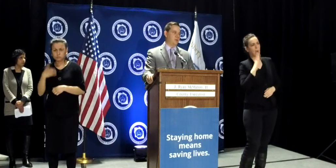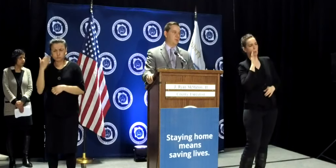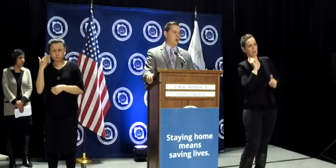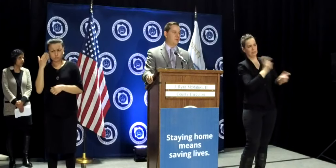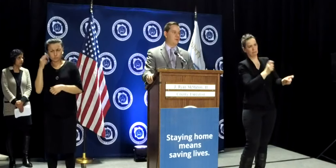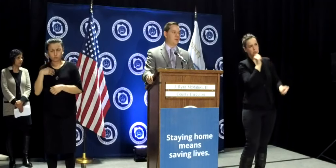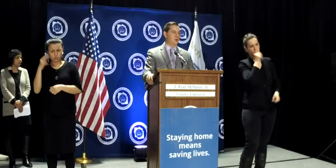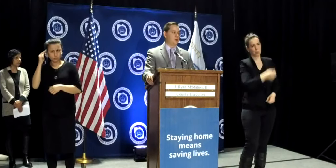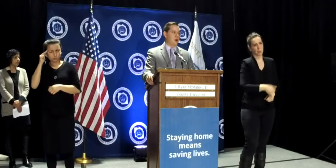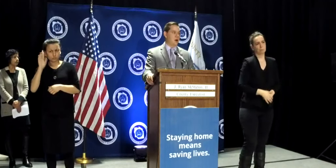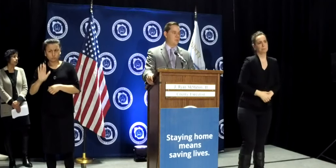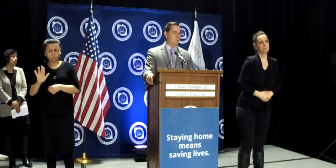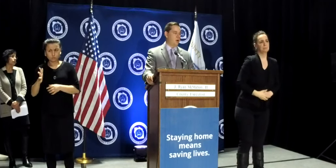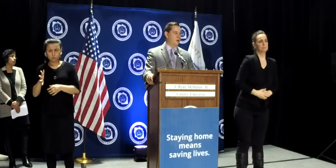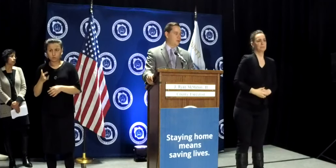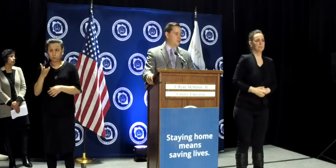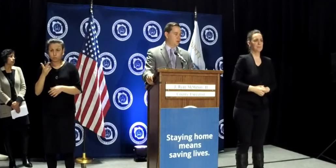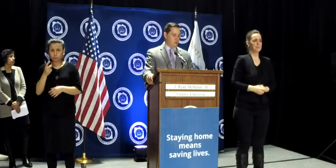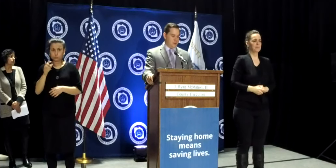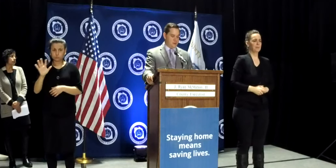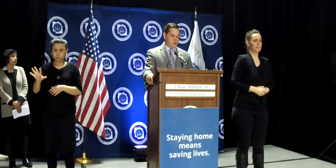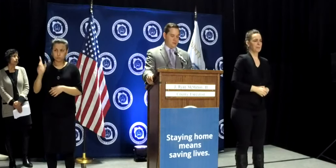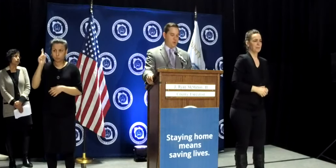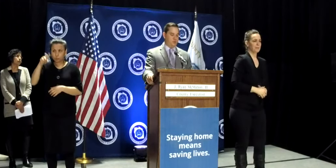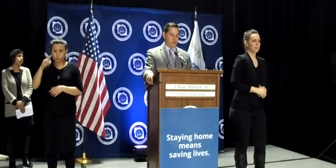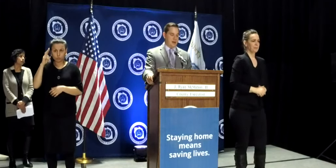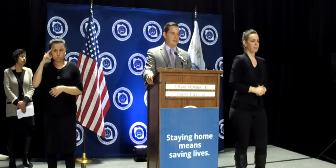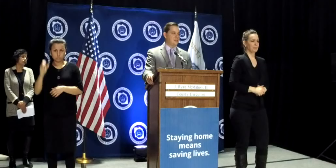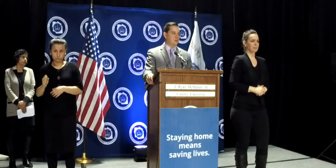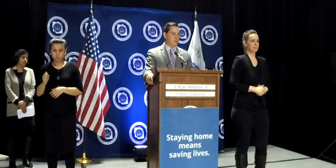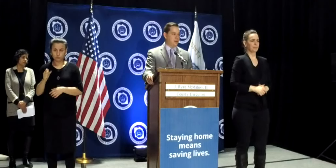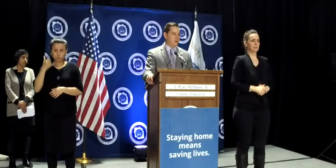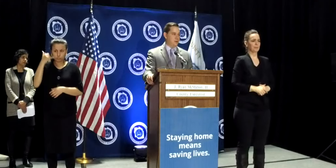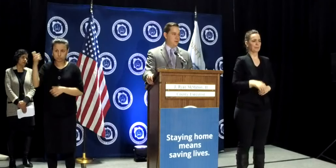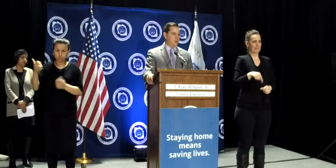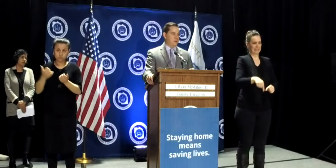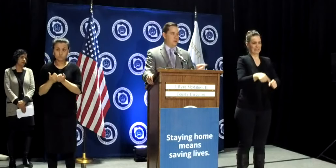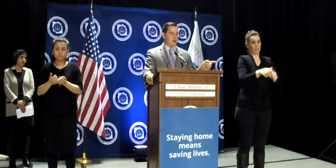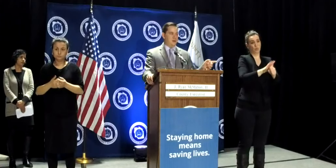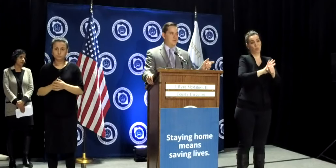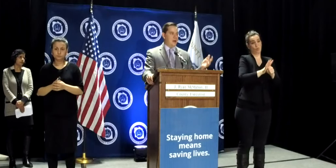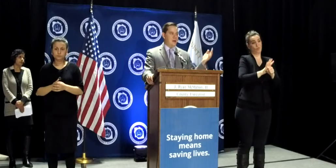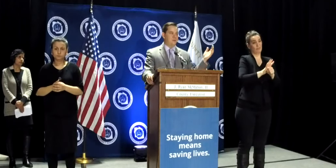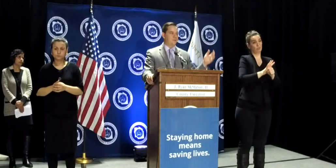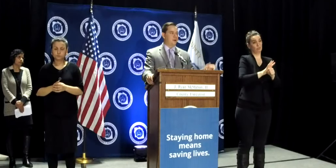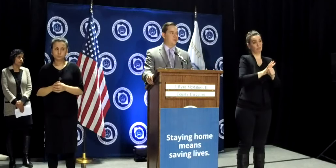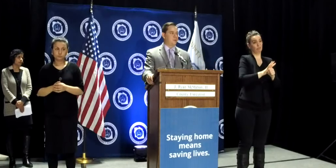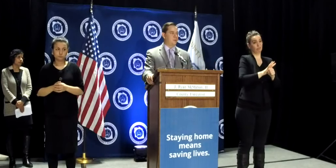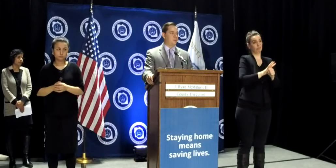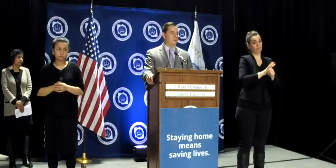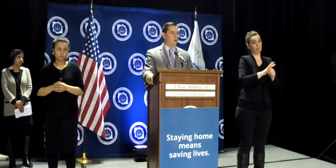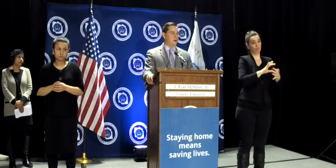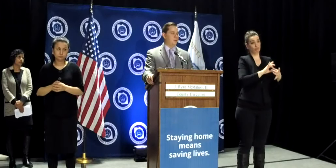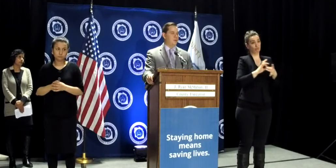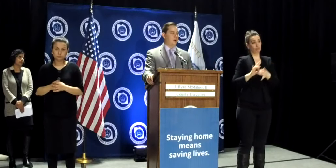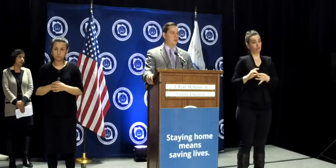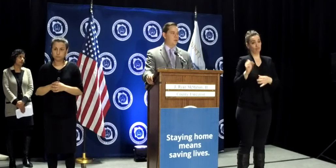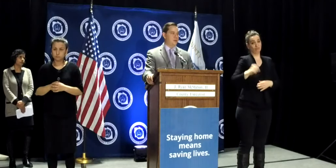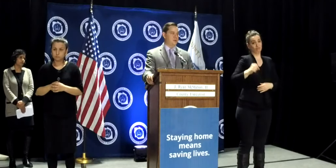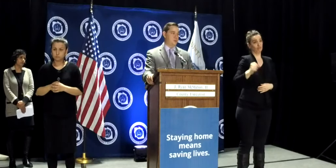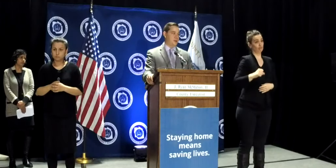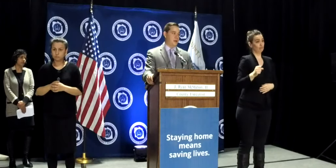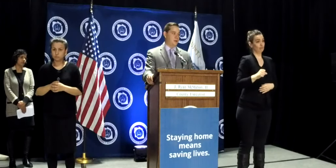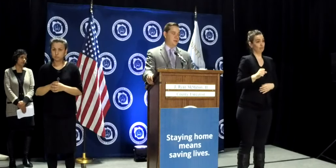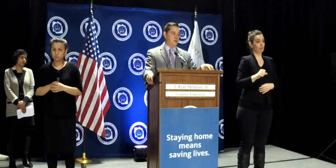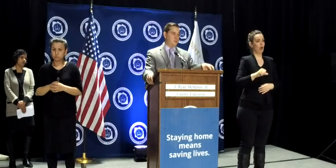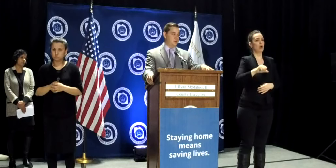probably be a little bit off. But certainly this is COVID-19 related. You have other people there for other